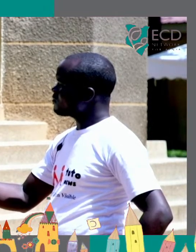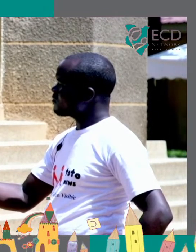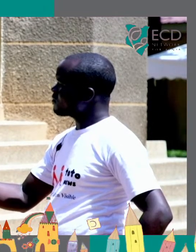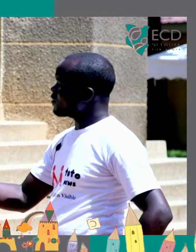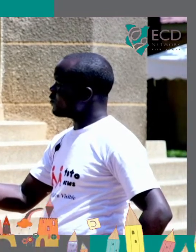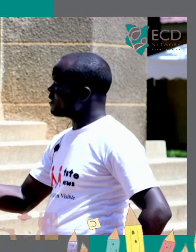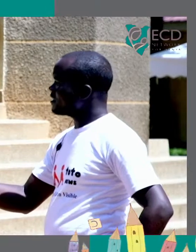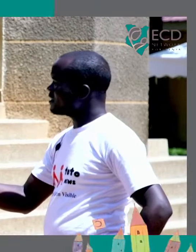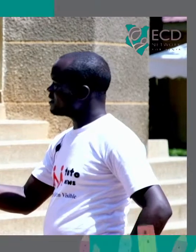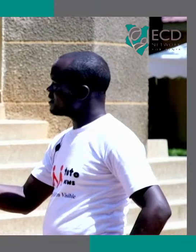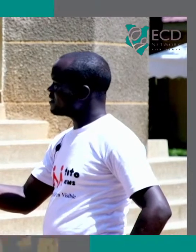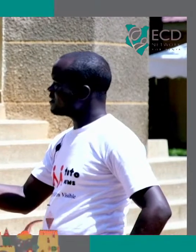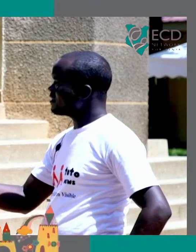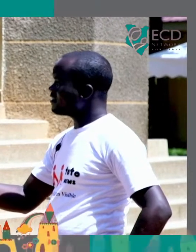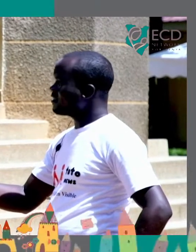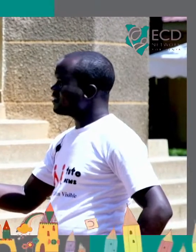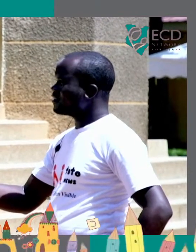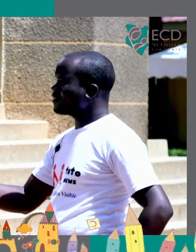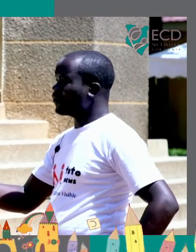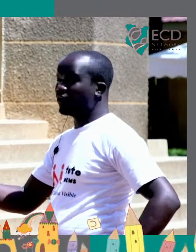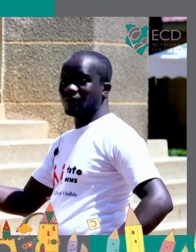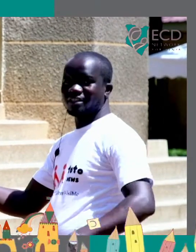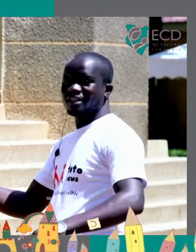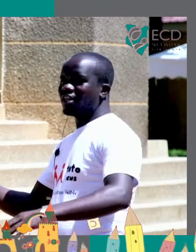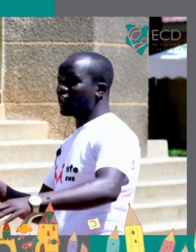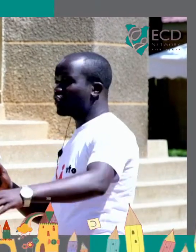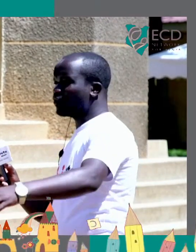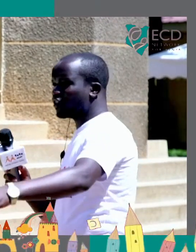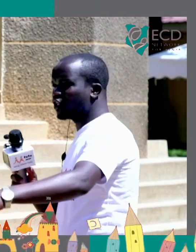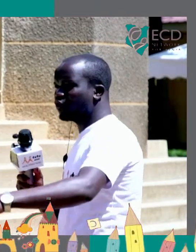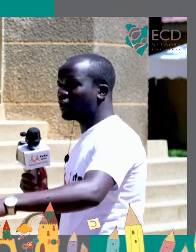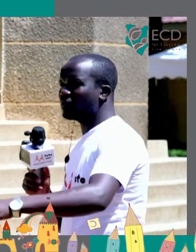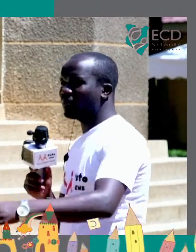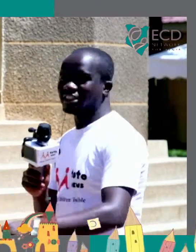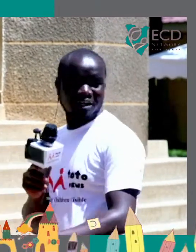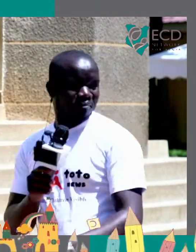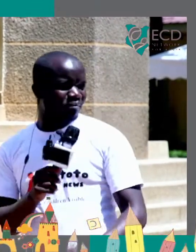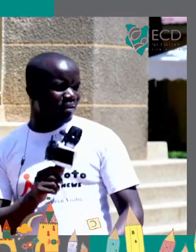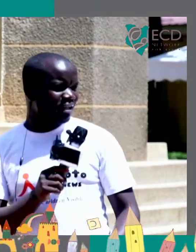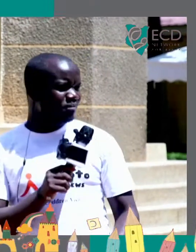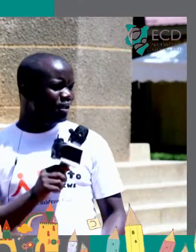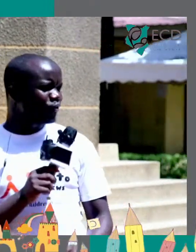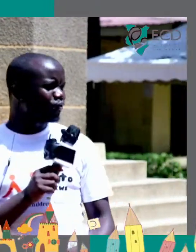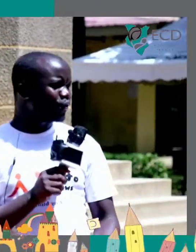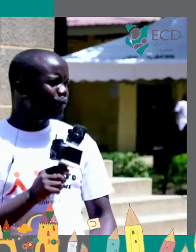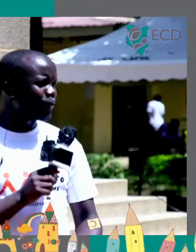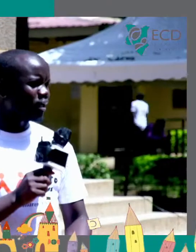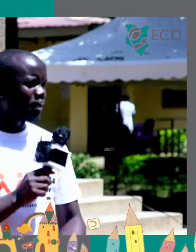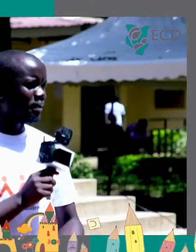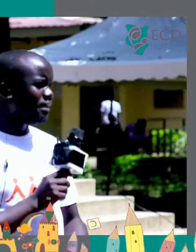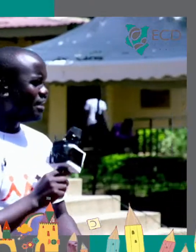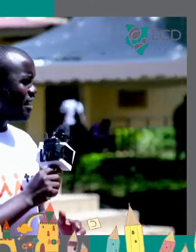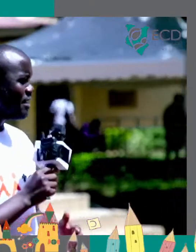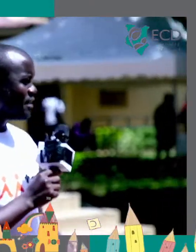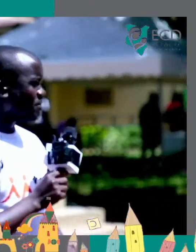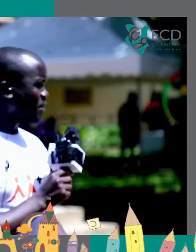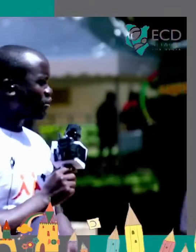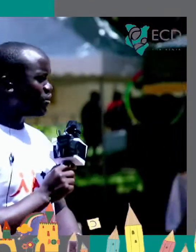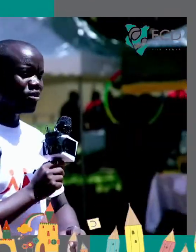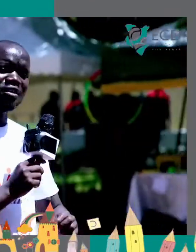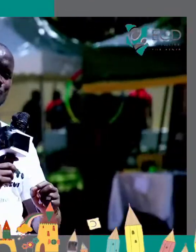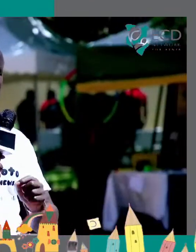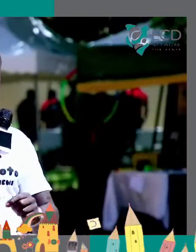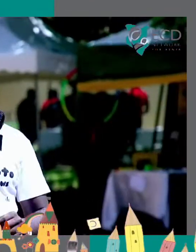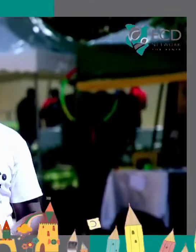care of their children. Right. So that really stood out for me. So, all right. Thank you very much. Maybe let me look for